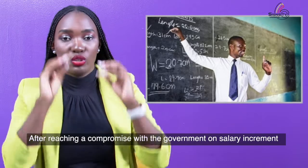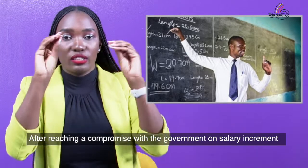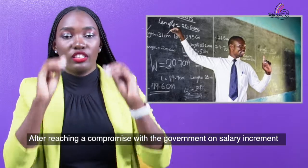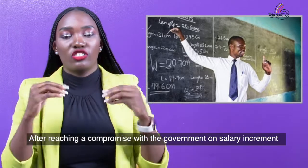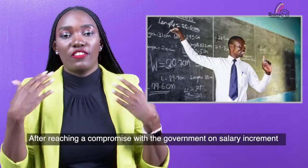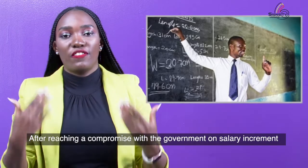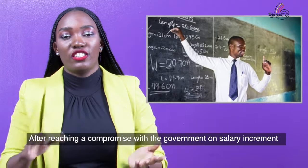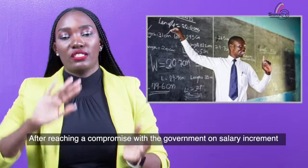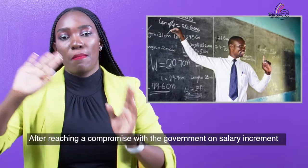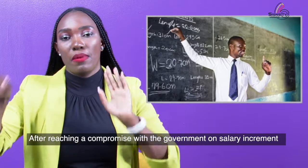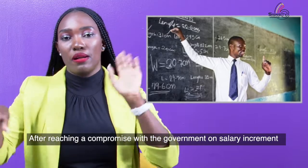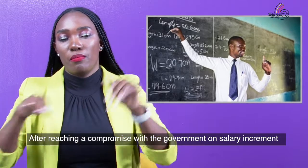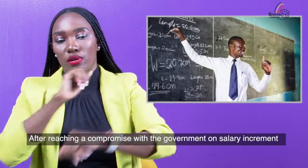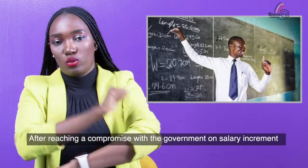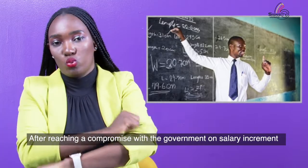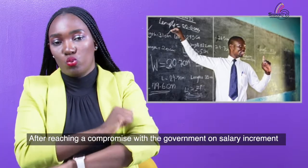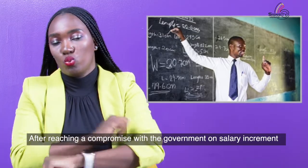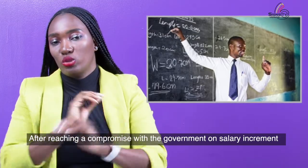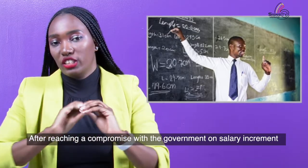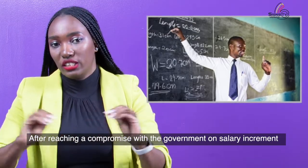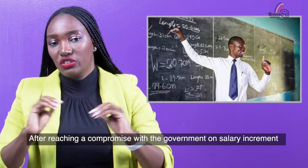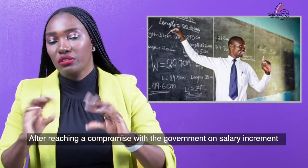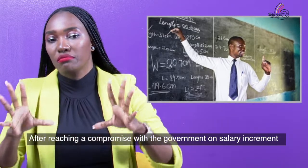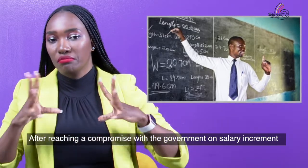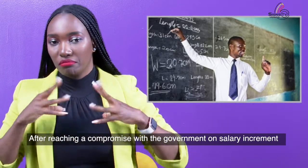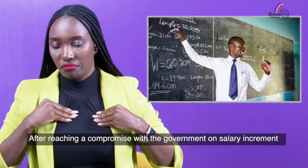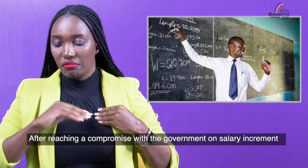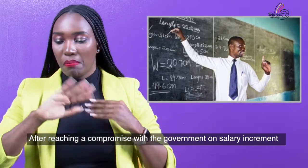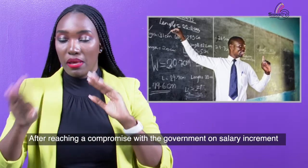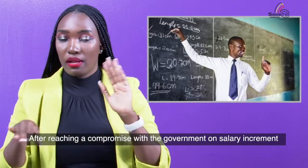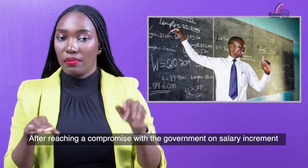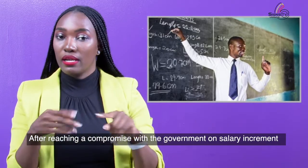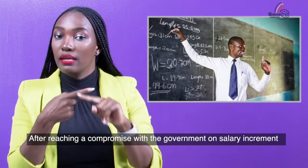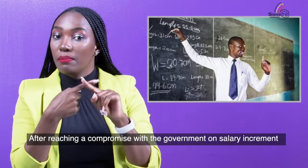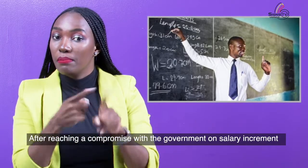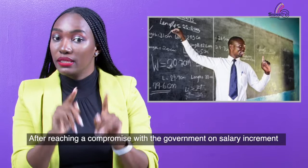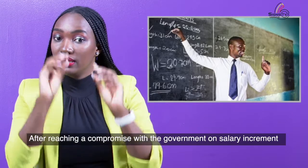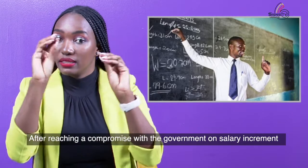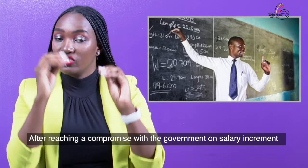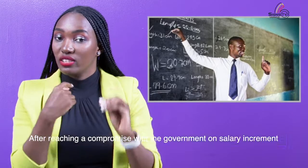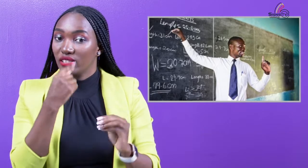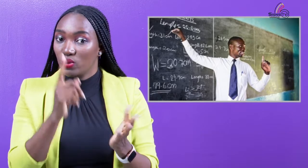a compromise with the government on salary increment.